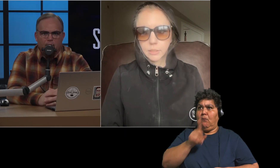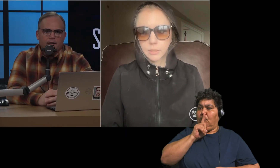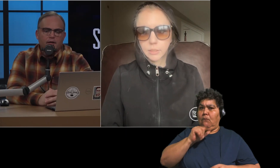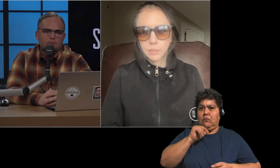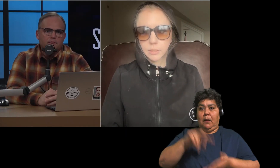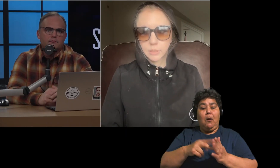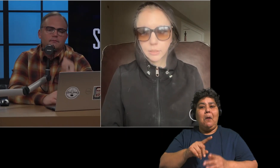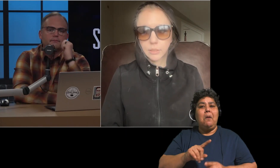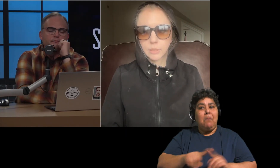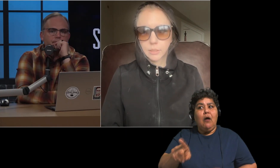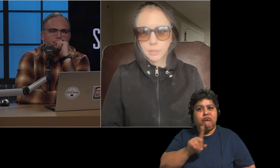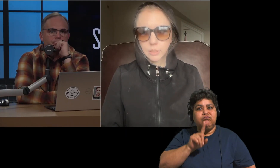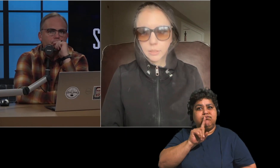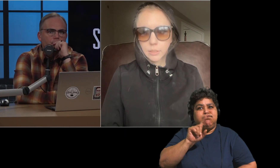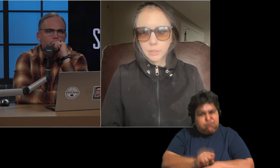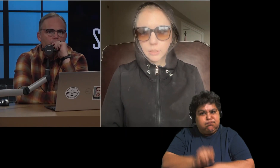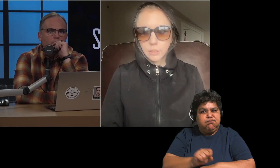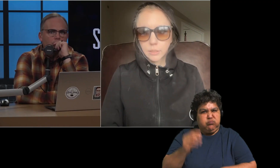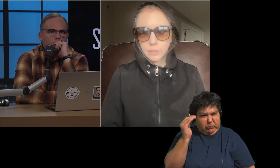grift pyramid here.